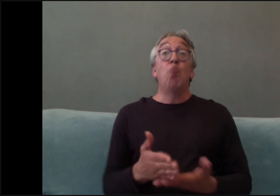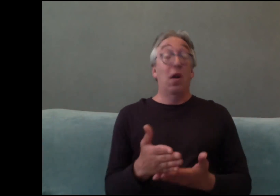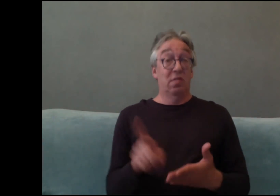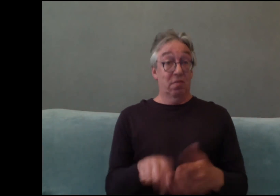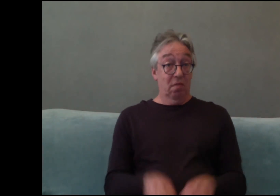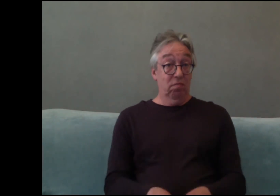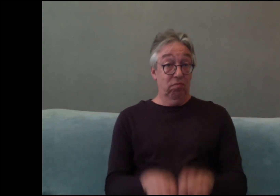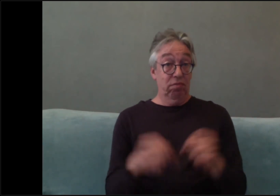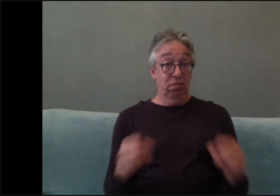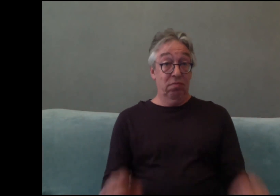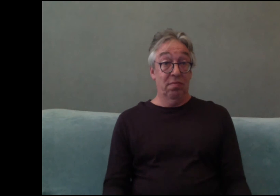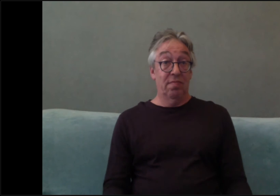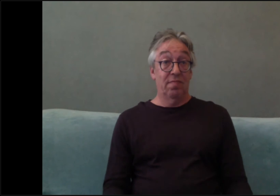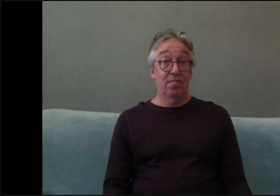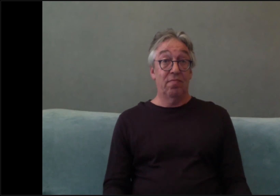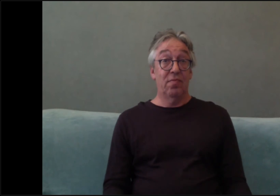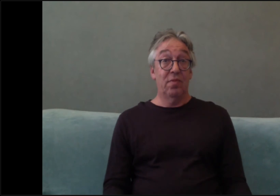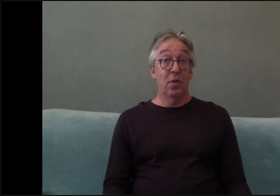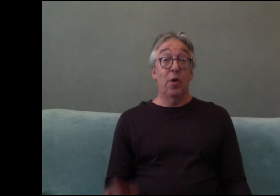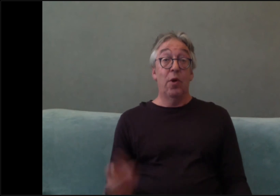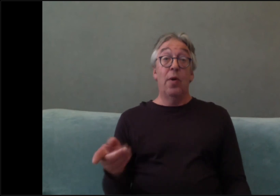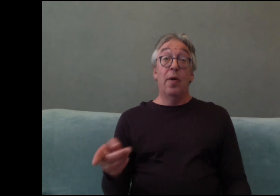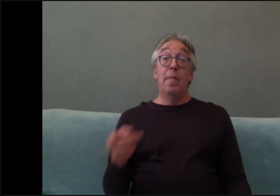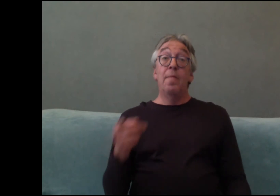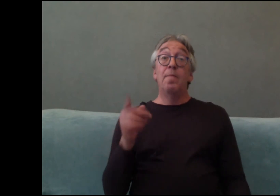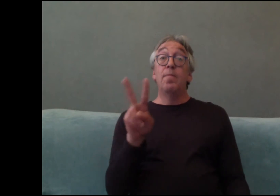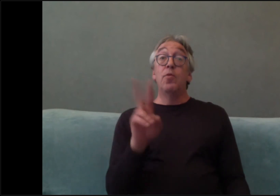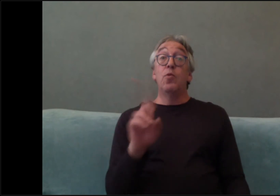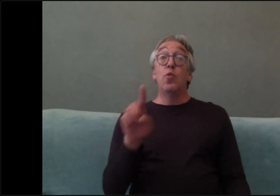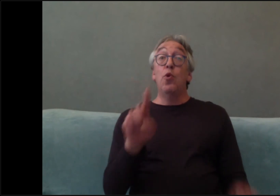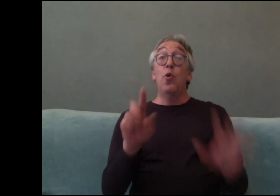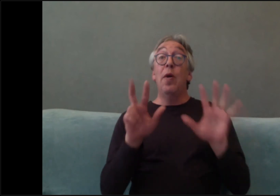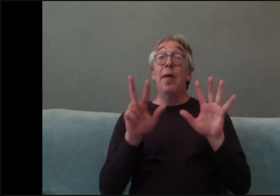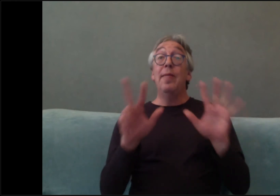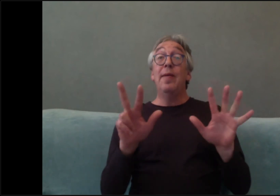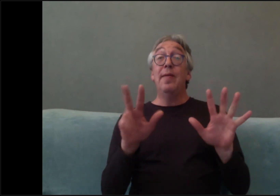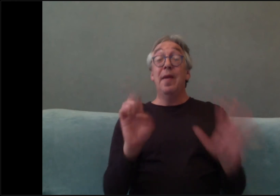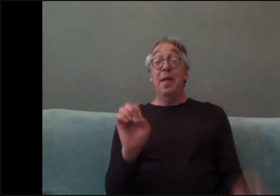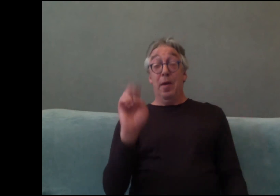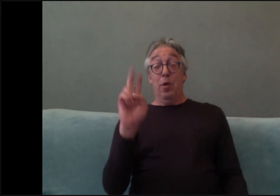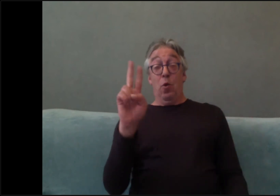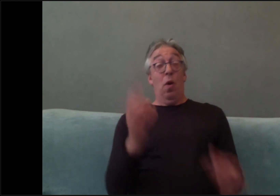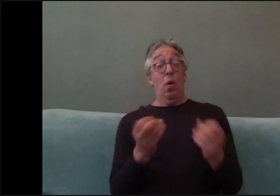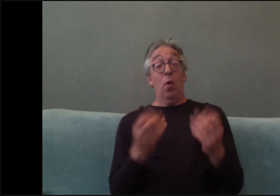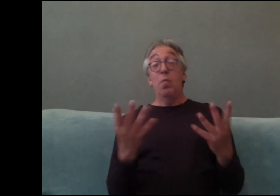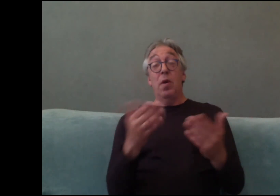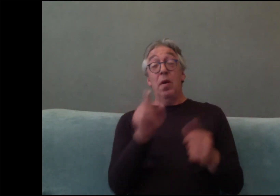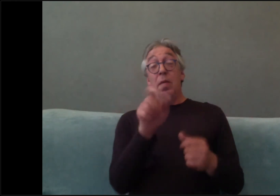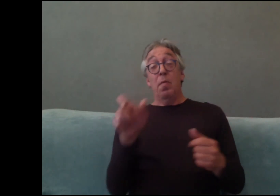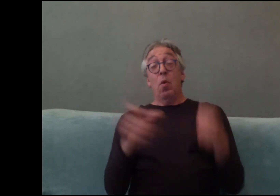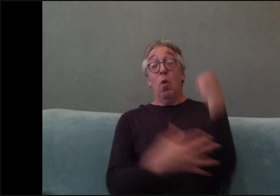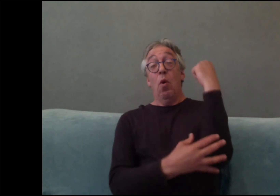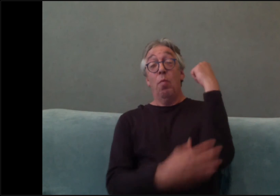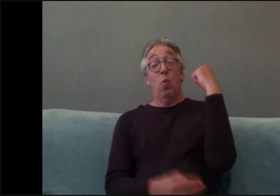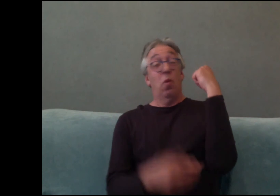risk of poverty or social exclusion across the EU remains very high.